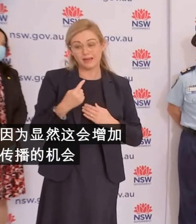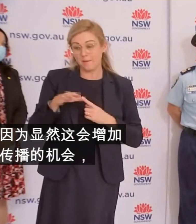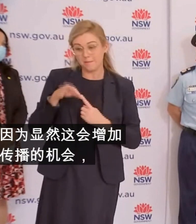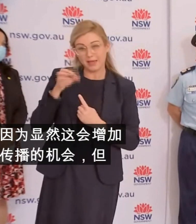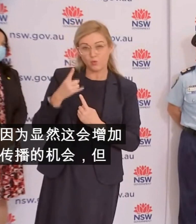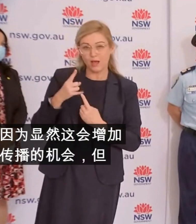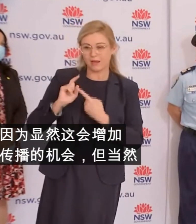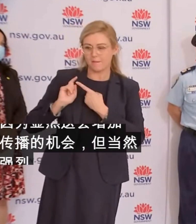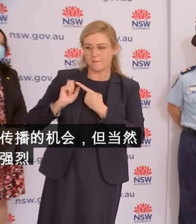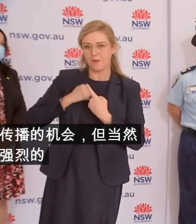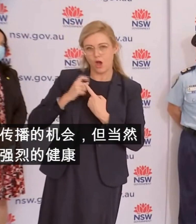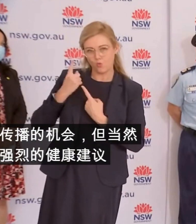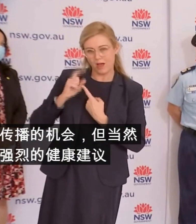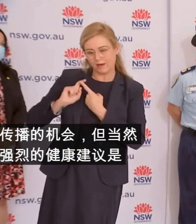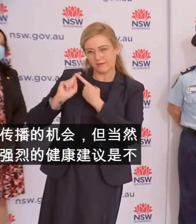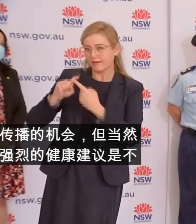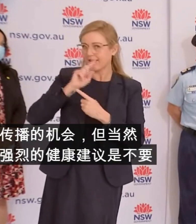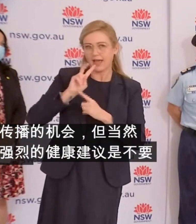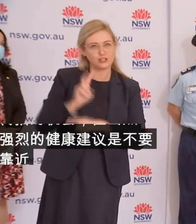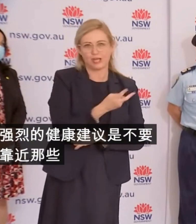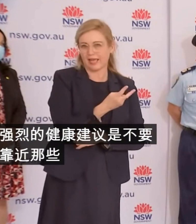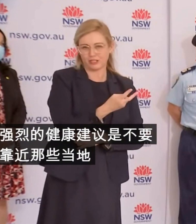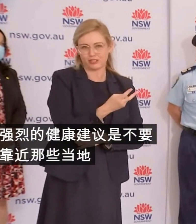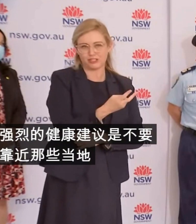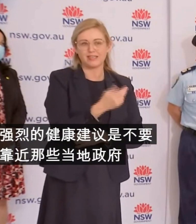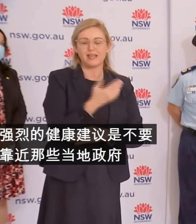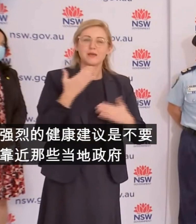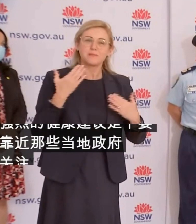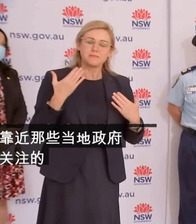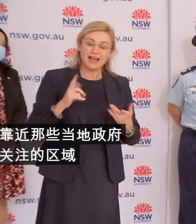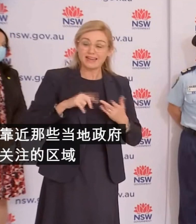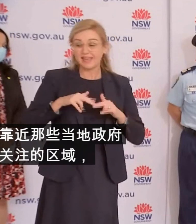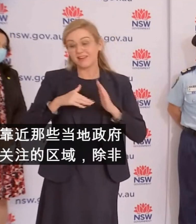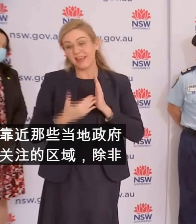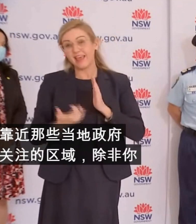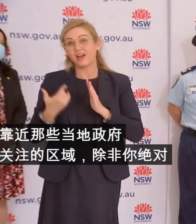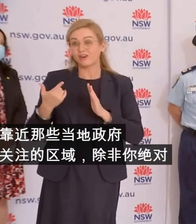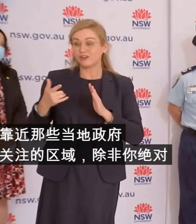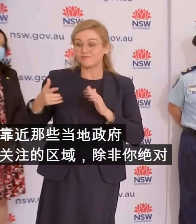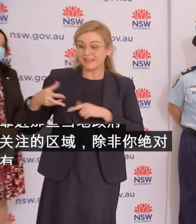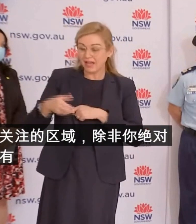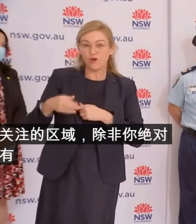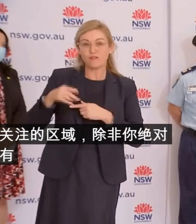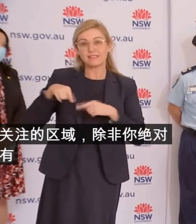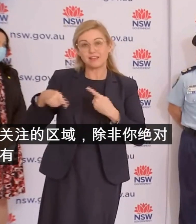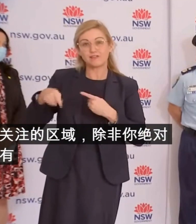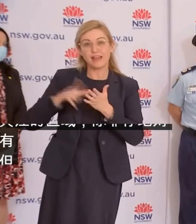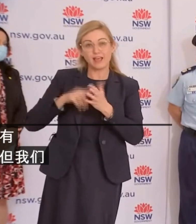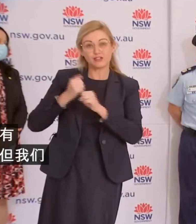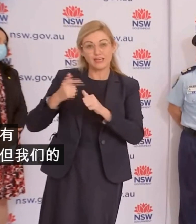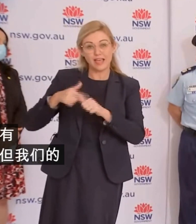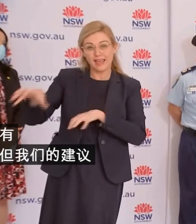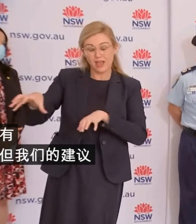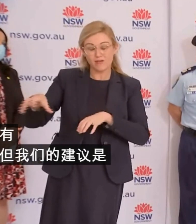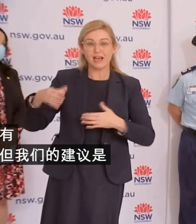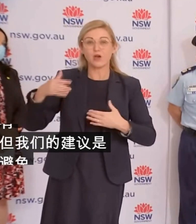spread. But of course, the strong health advice is do not go anywhere near those local government areas of concern unless you absolutely have to. But